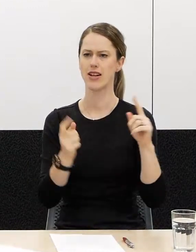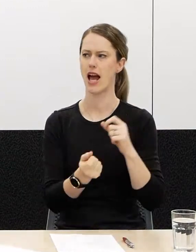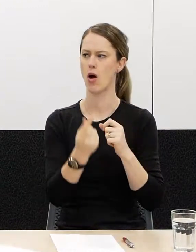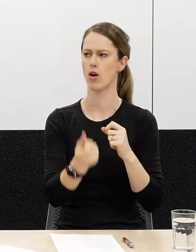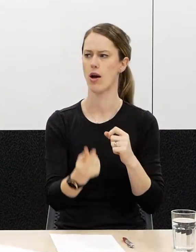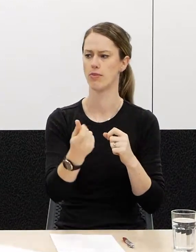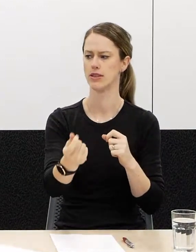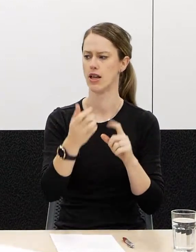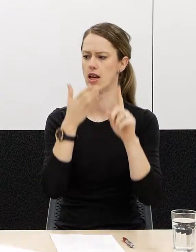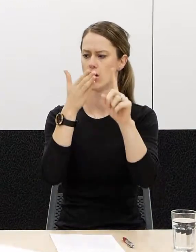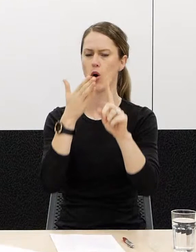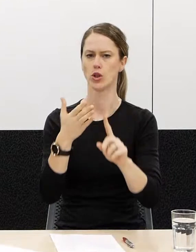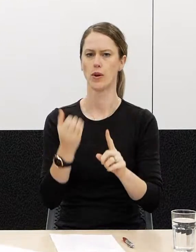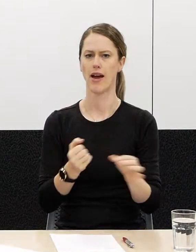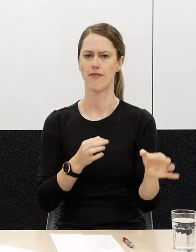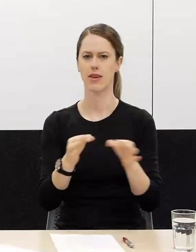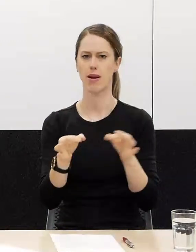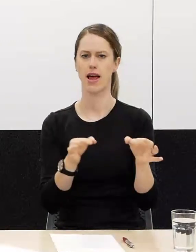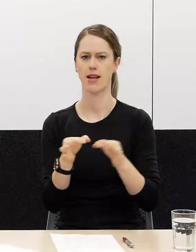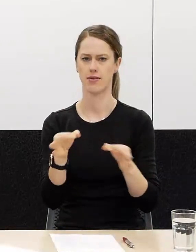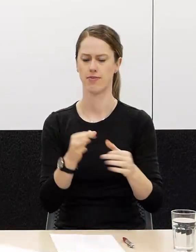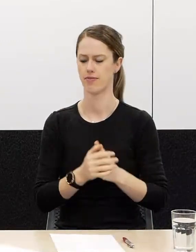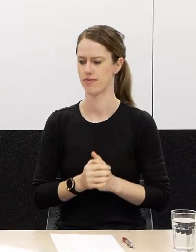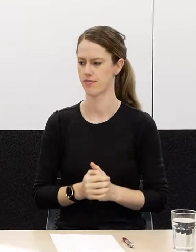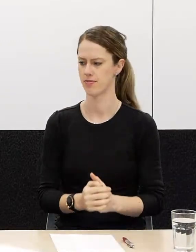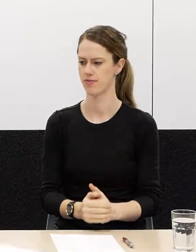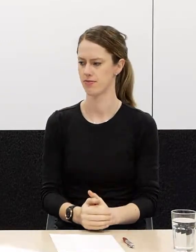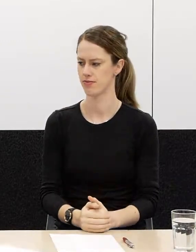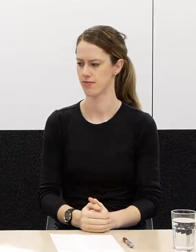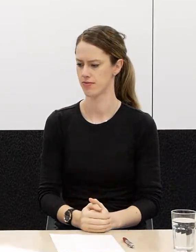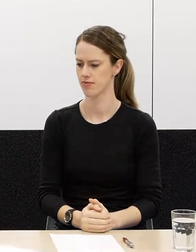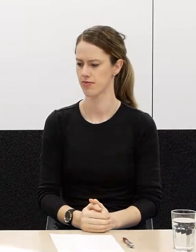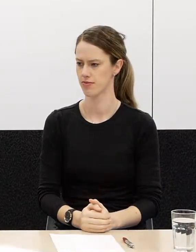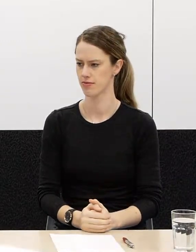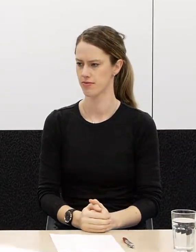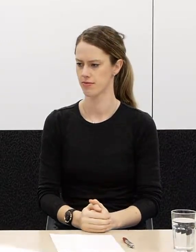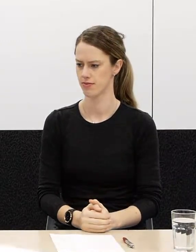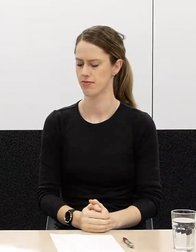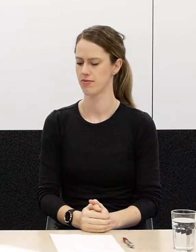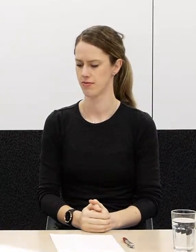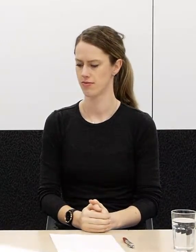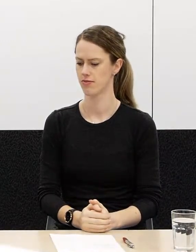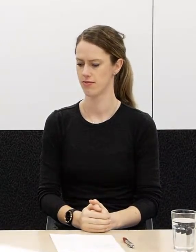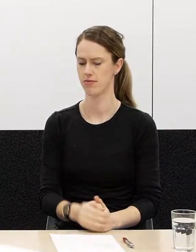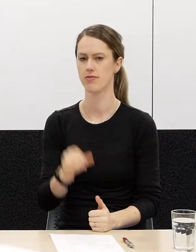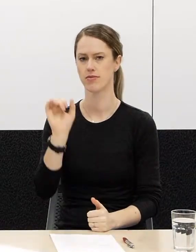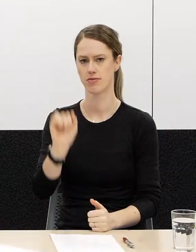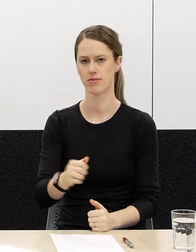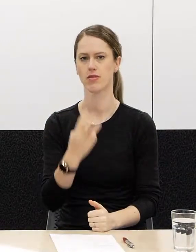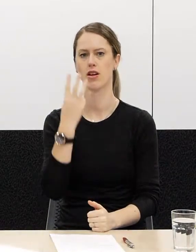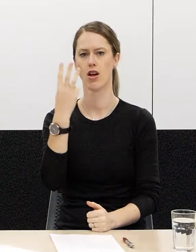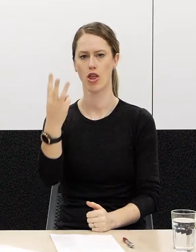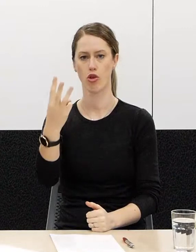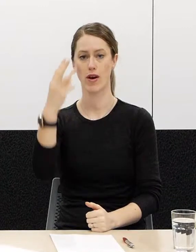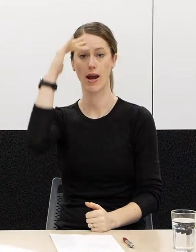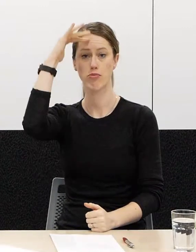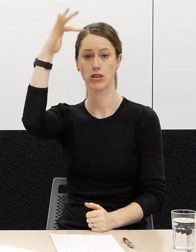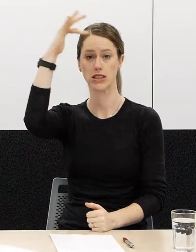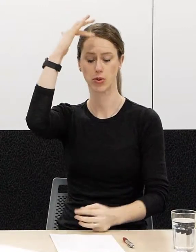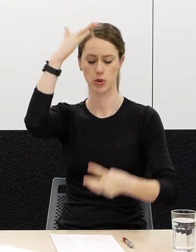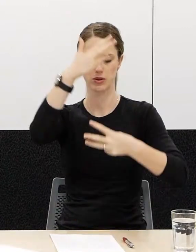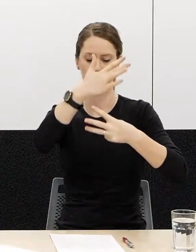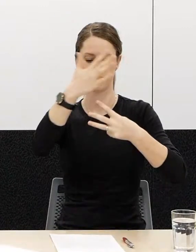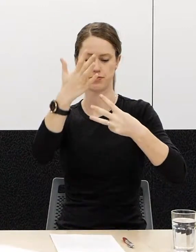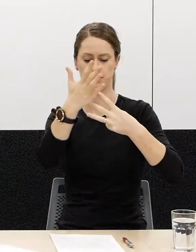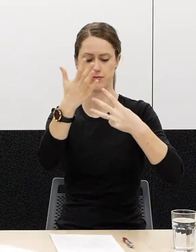and some of the goals that we have in the plan. Yeah, so as Dawn was saying, we have these 3 overarching principles of the